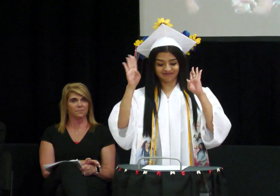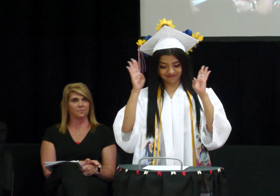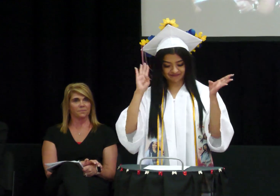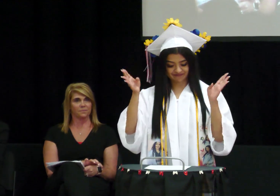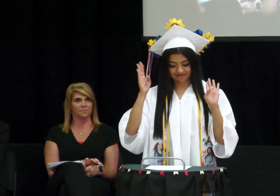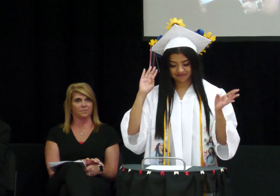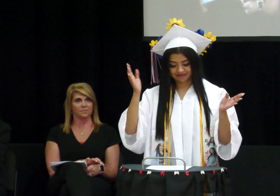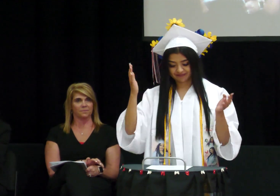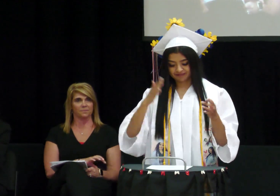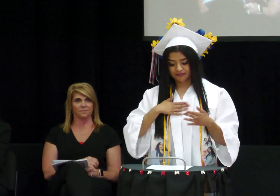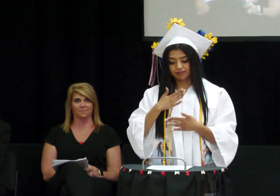Hello.